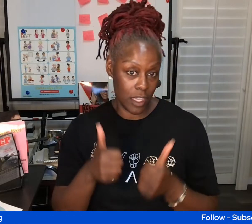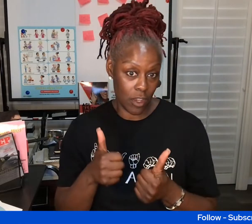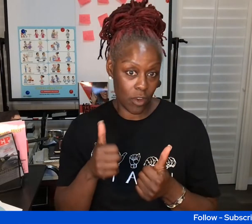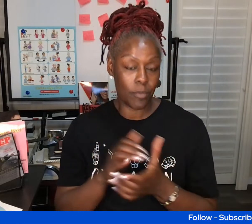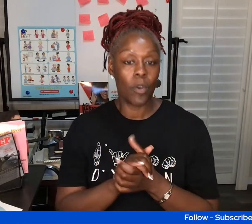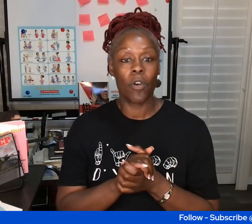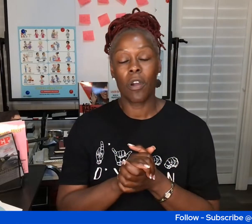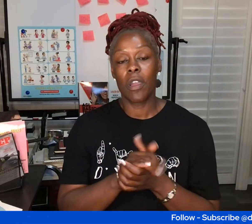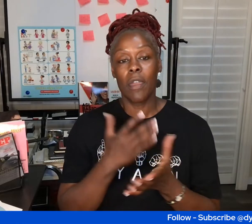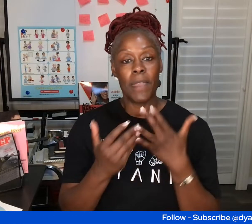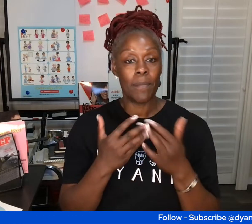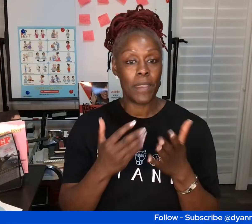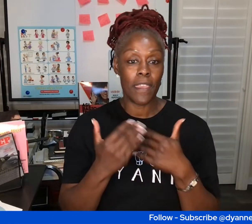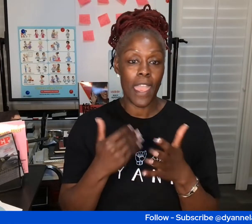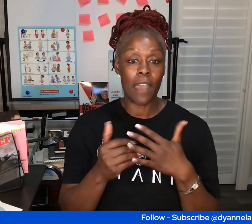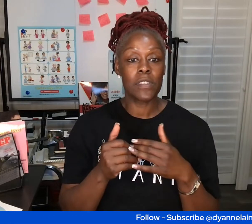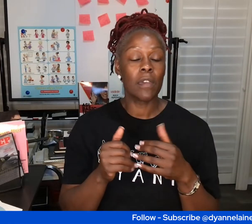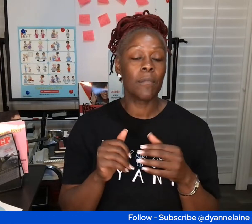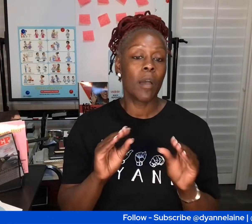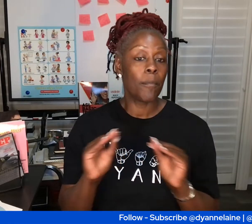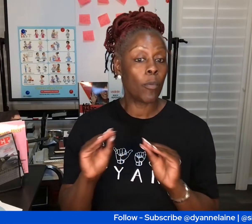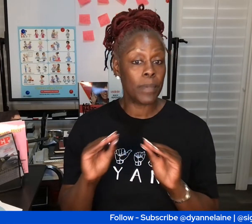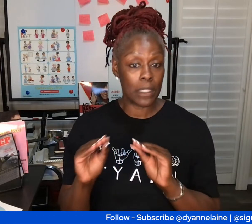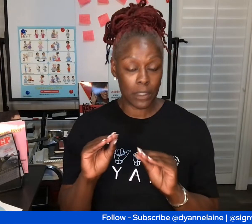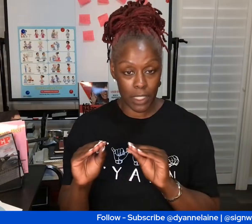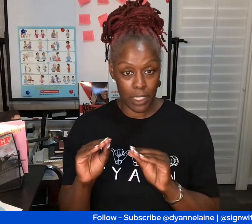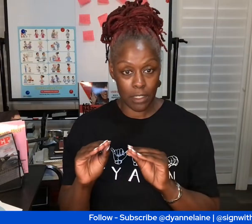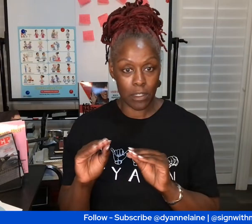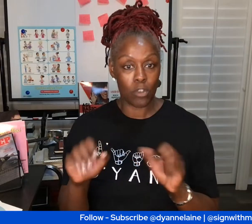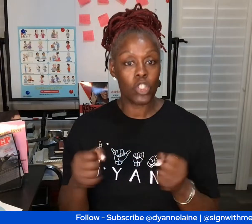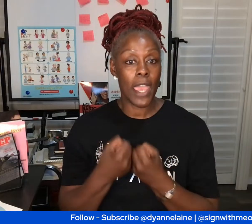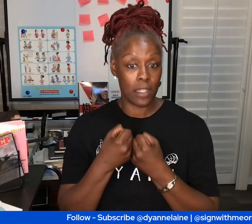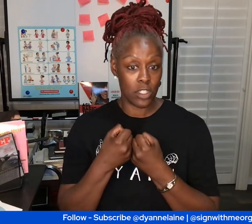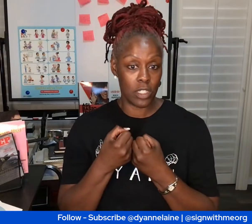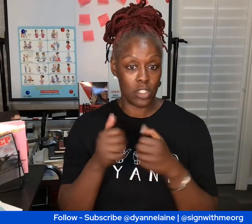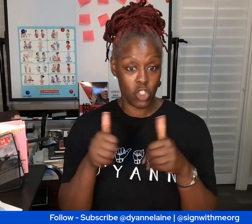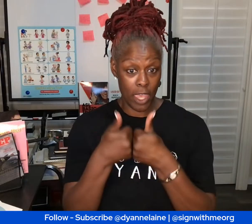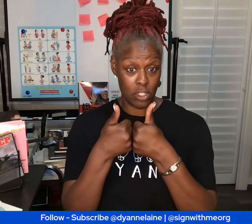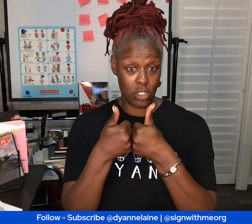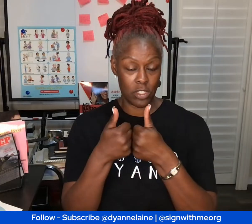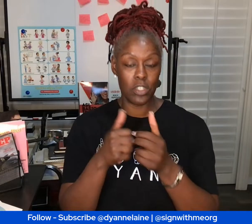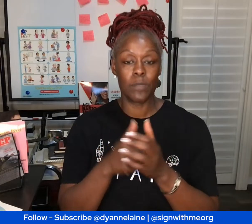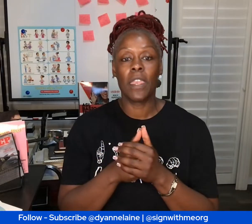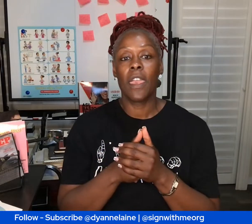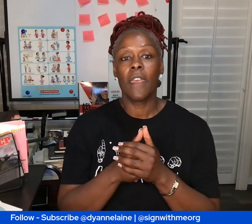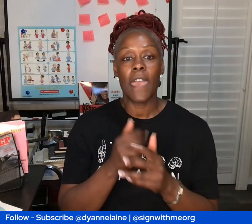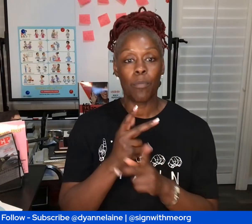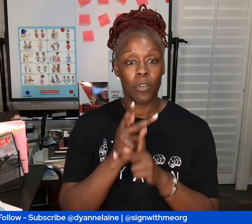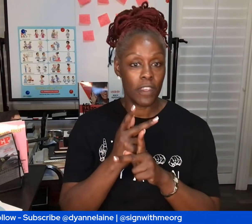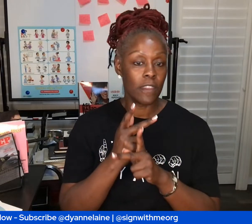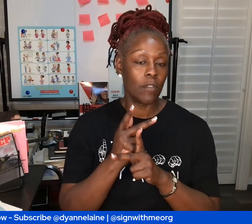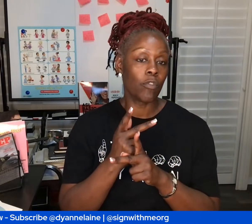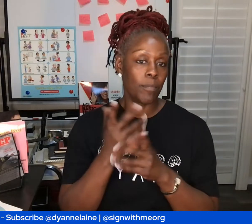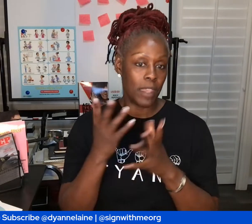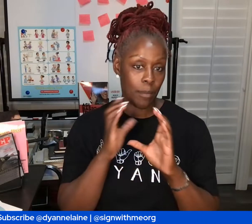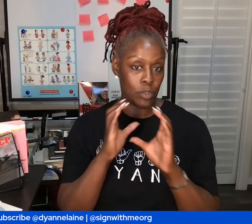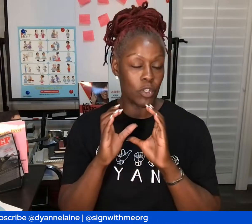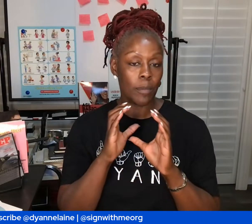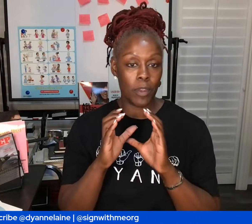hear, or maybe they have some mobility, challenges, that prevent them from being able to